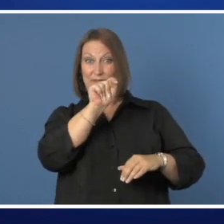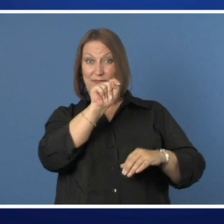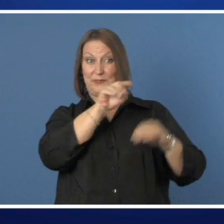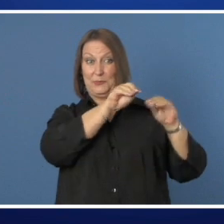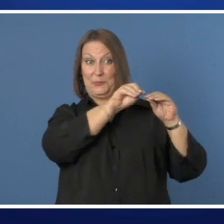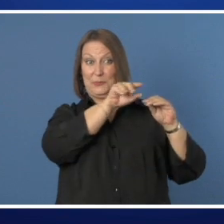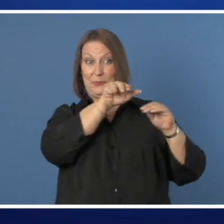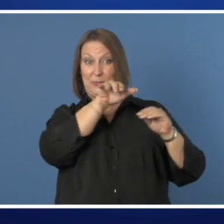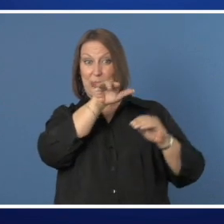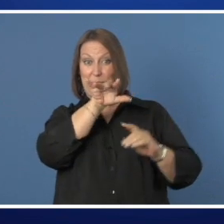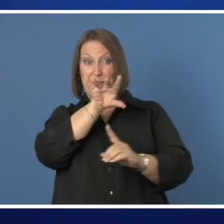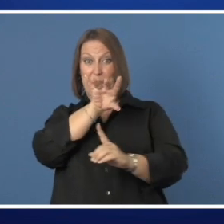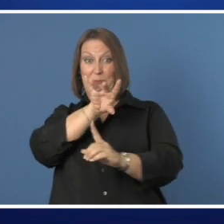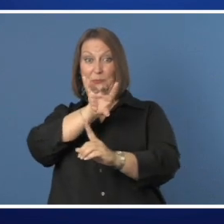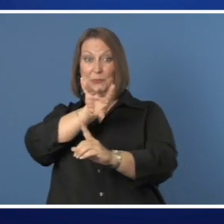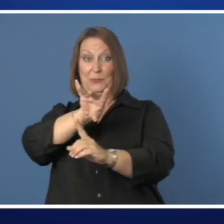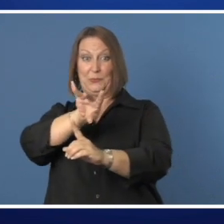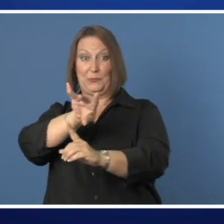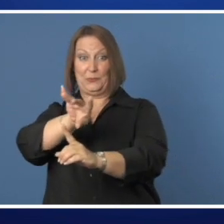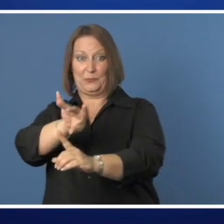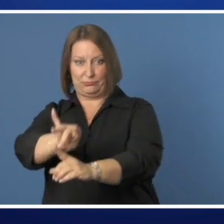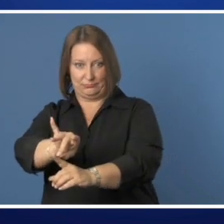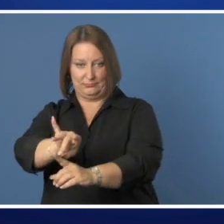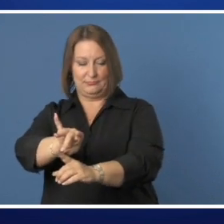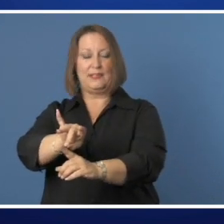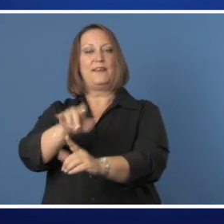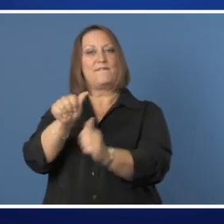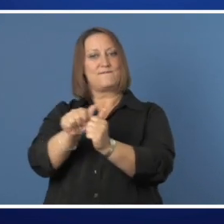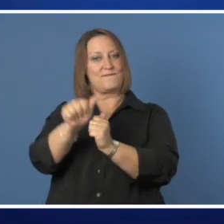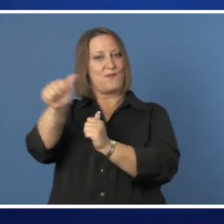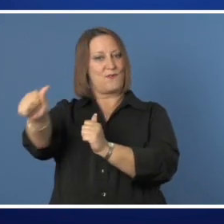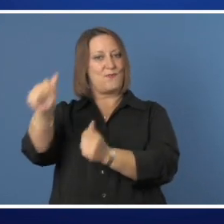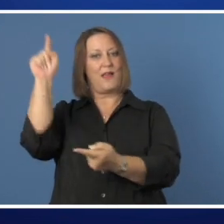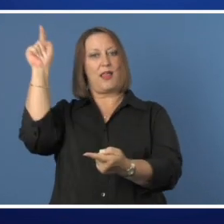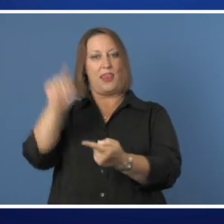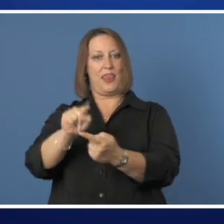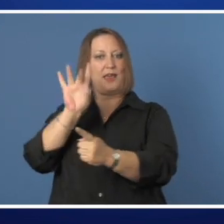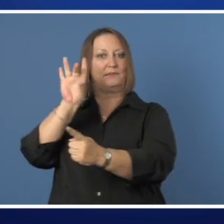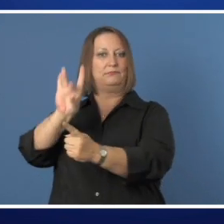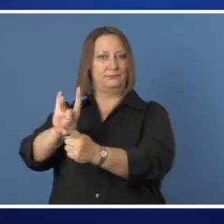dust and debris, the lower your exposure.